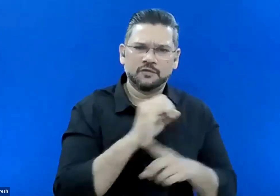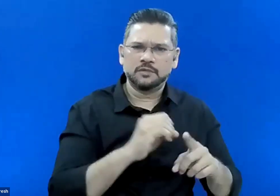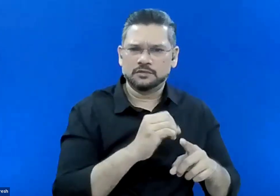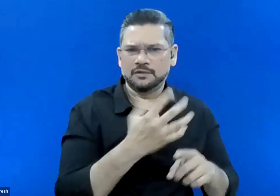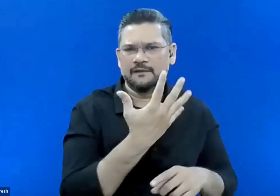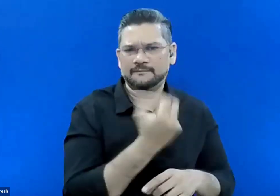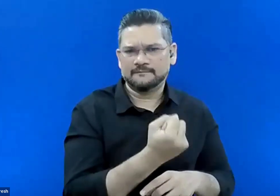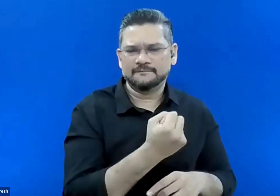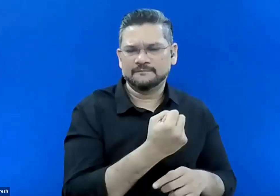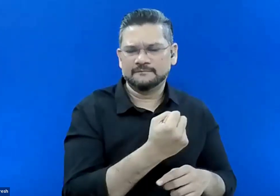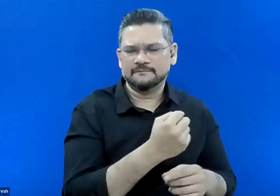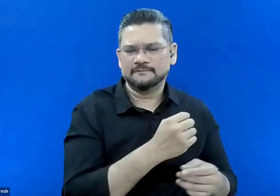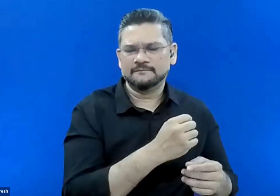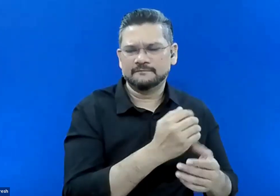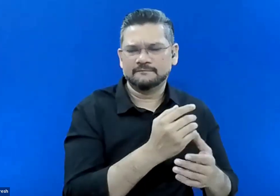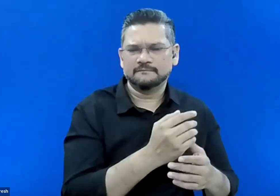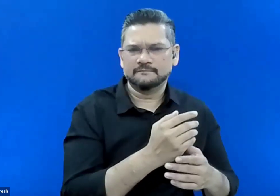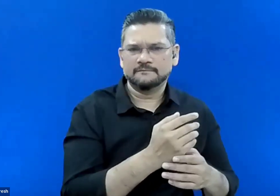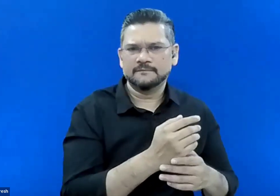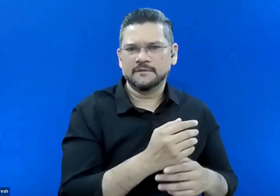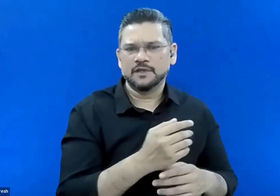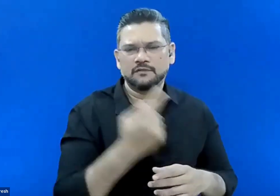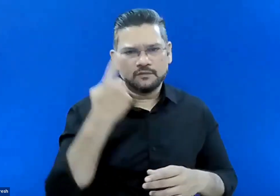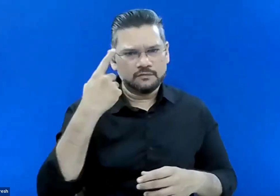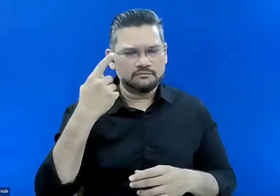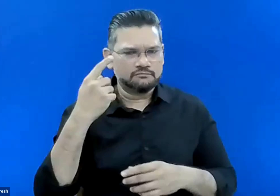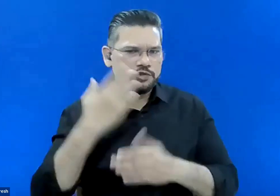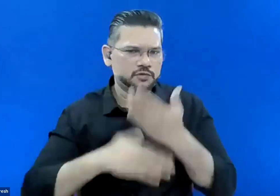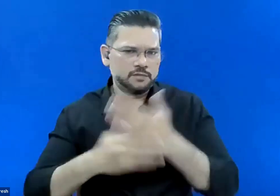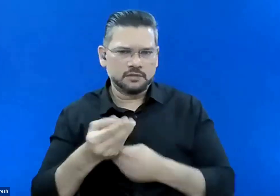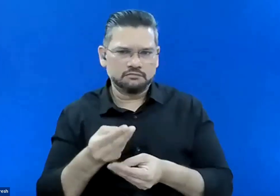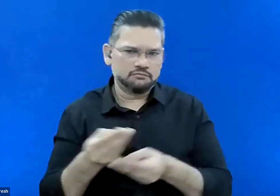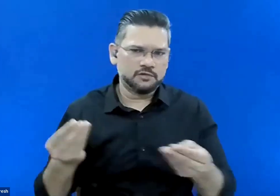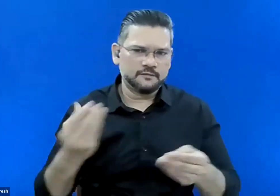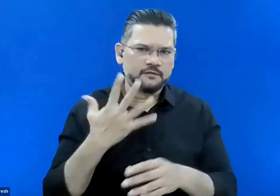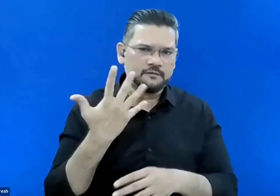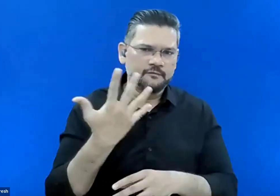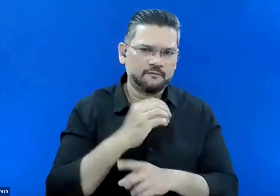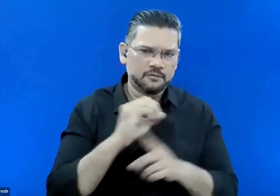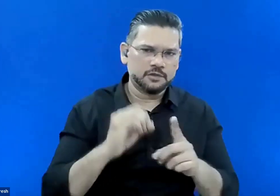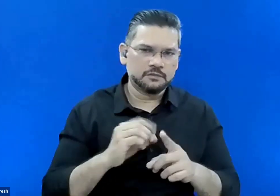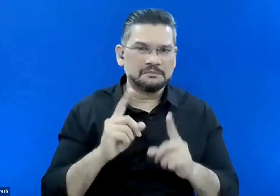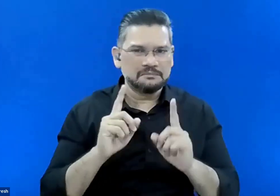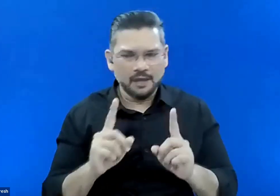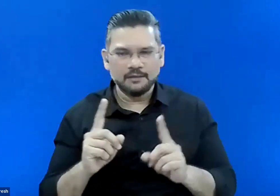we, psychosocial disability, are not engaged there.